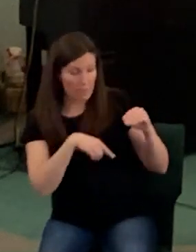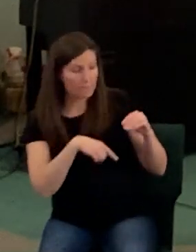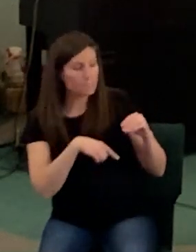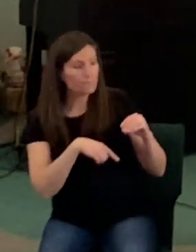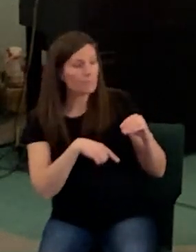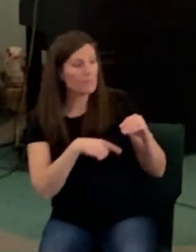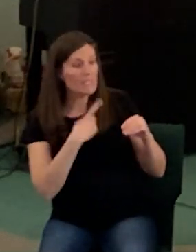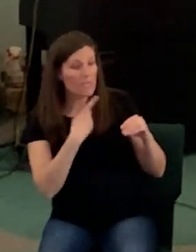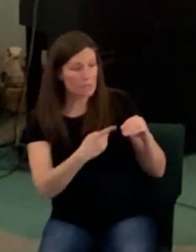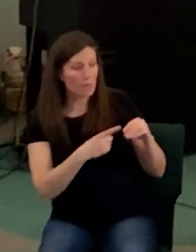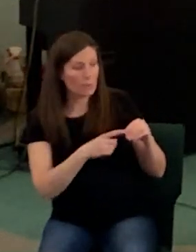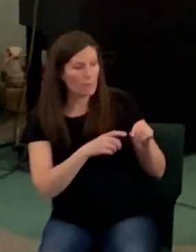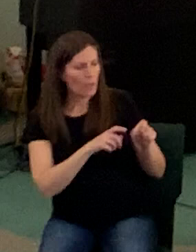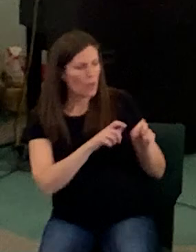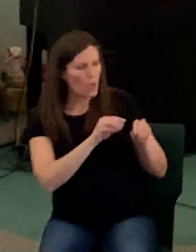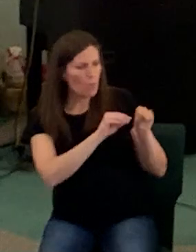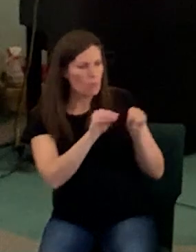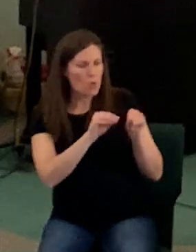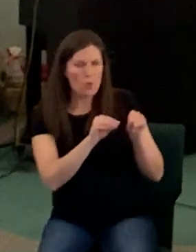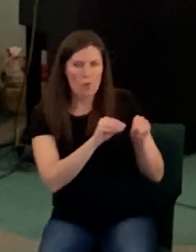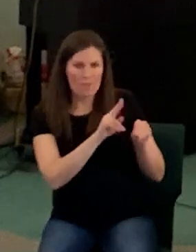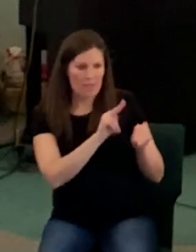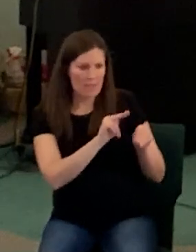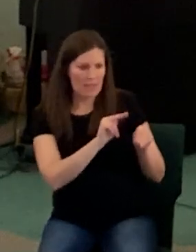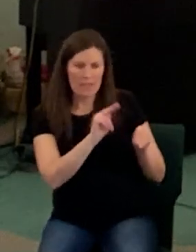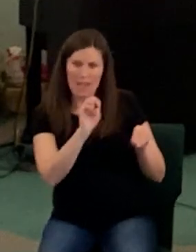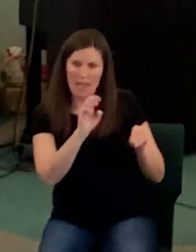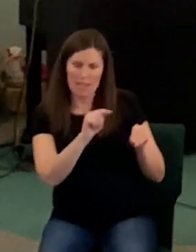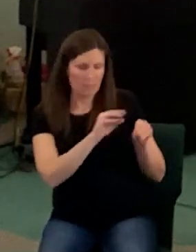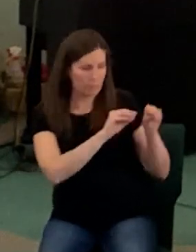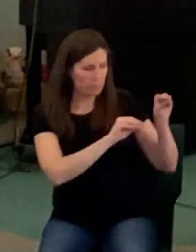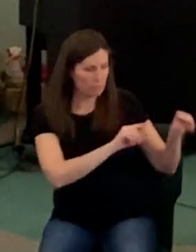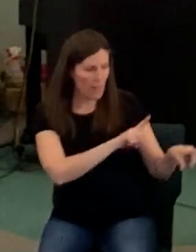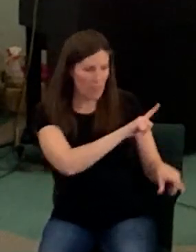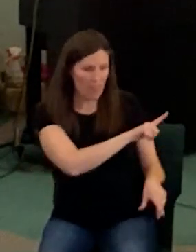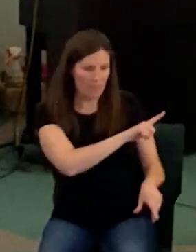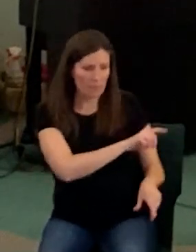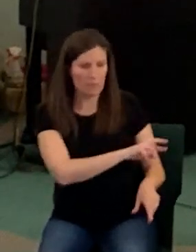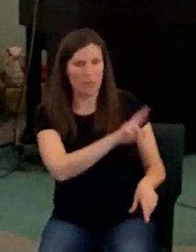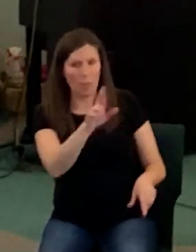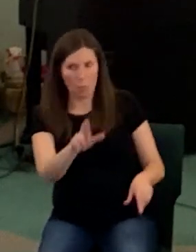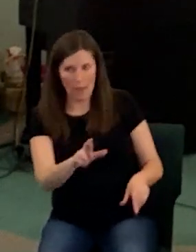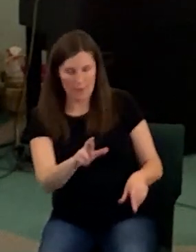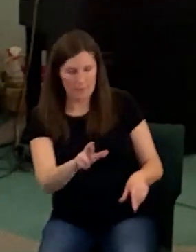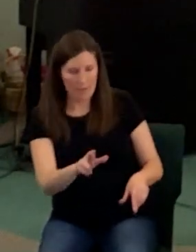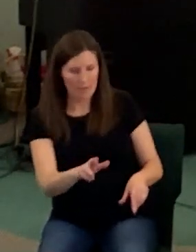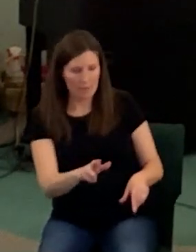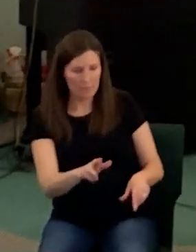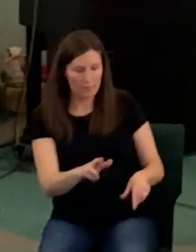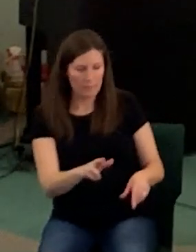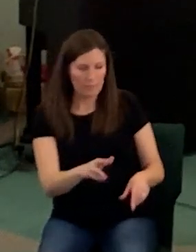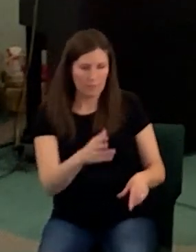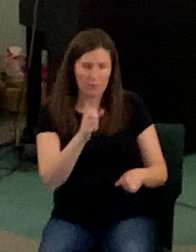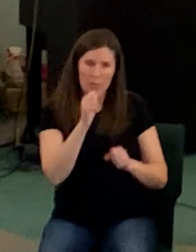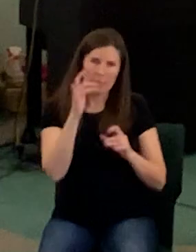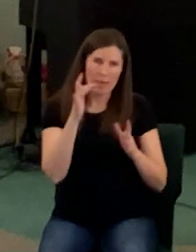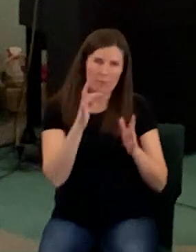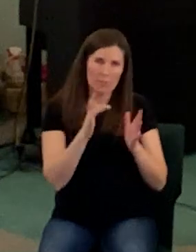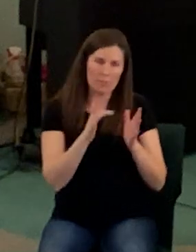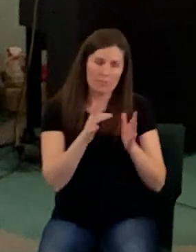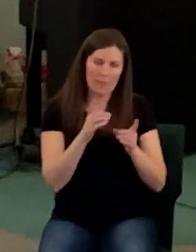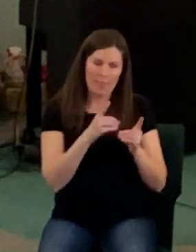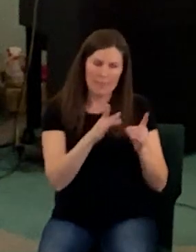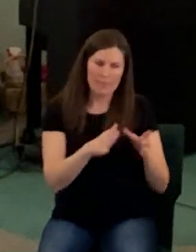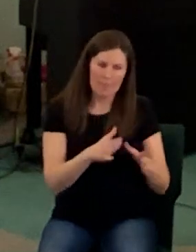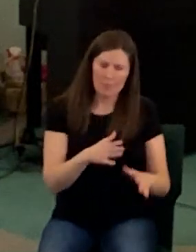net on the right side of the boat. We can imagine the disciples' reply, really?